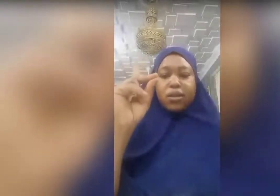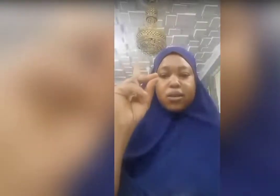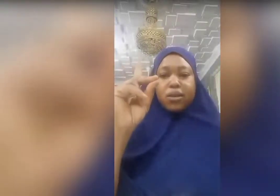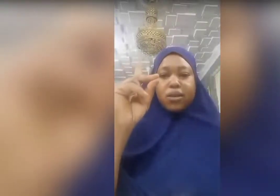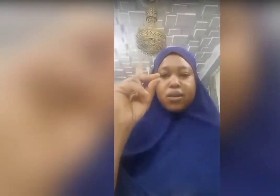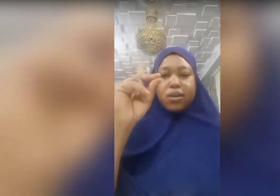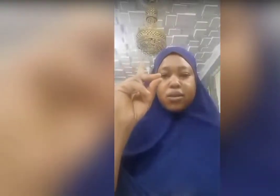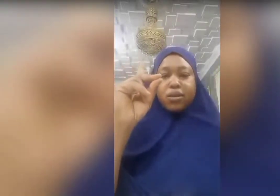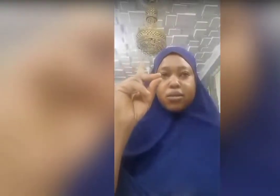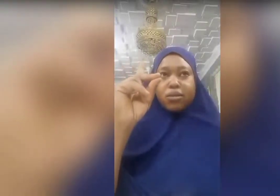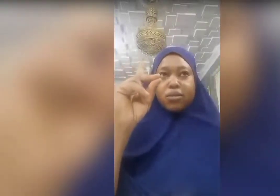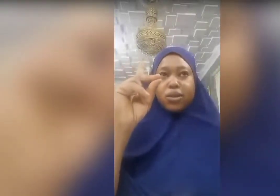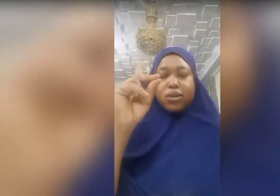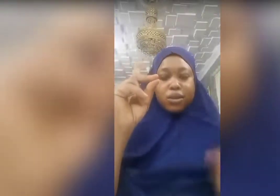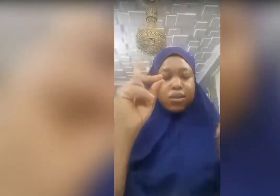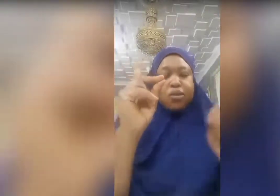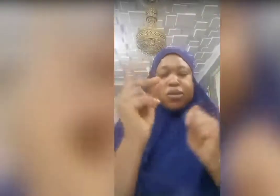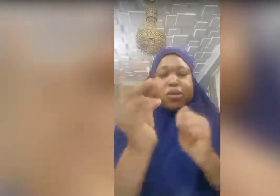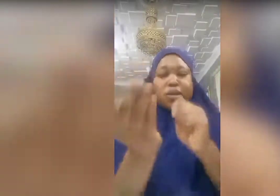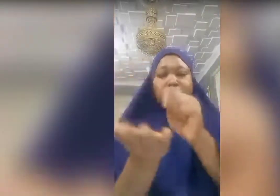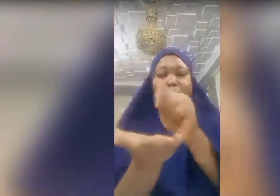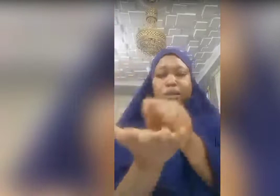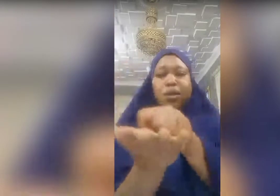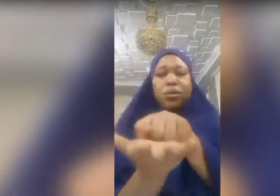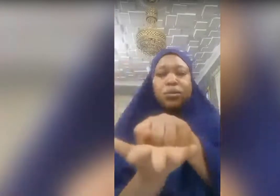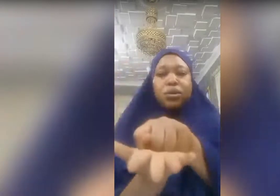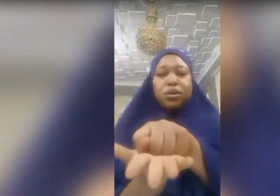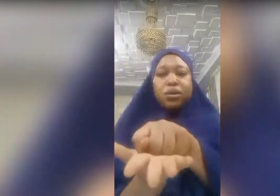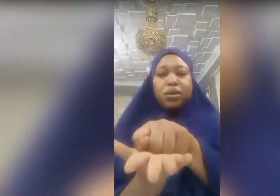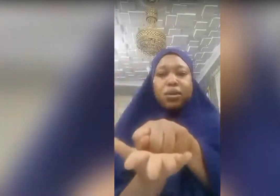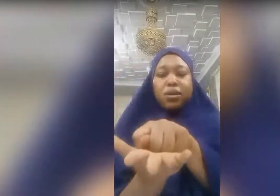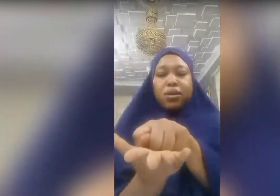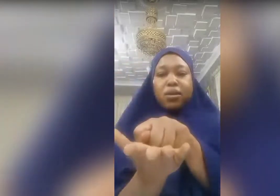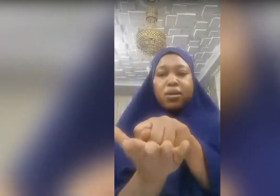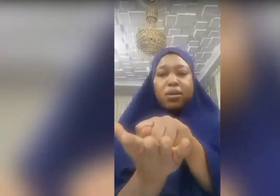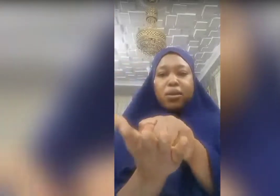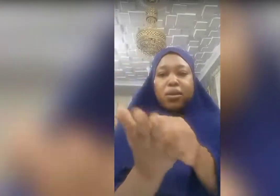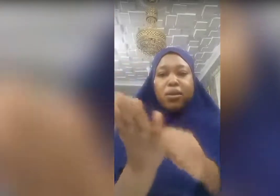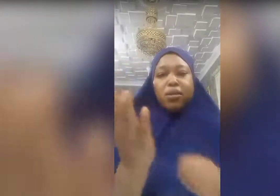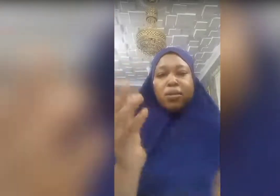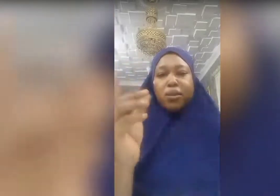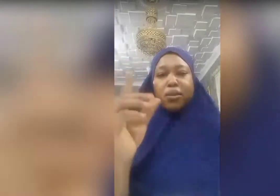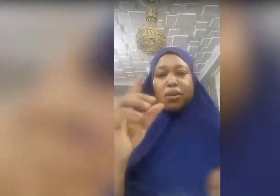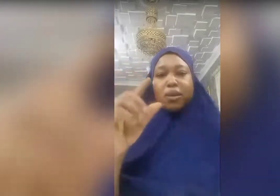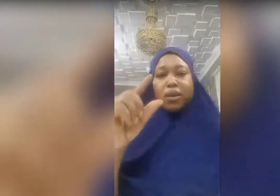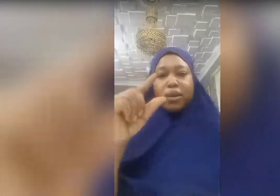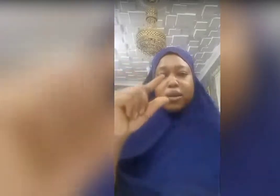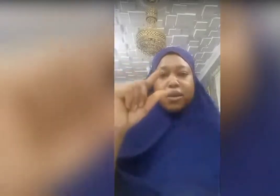1,000. Okay, 199. Okay.